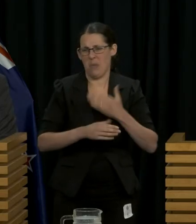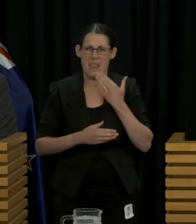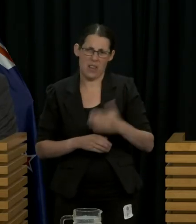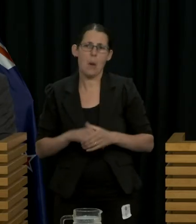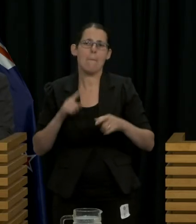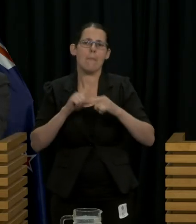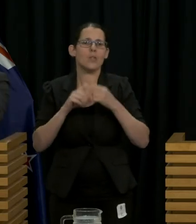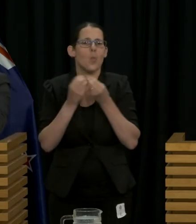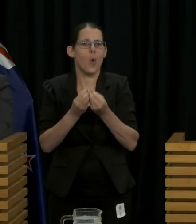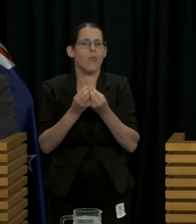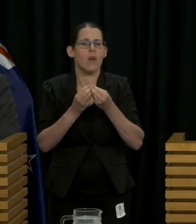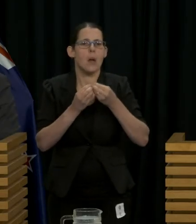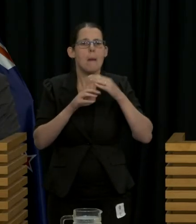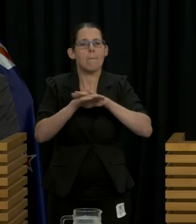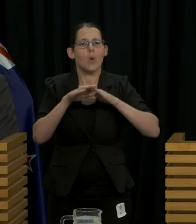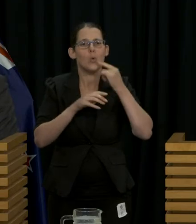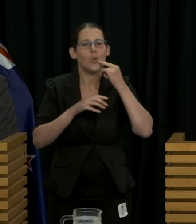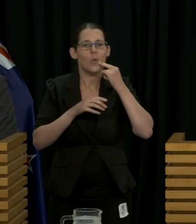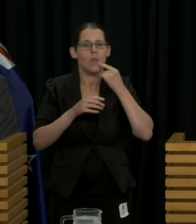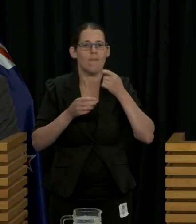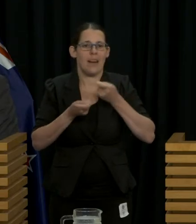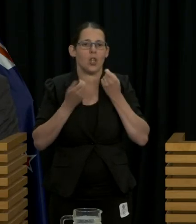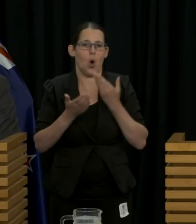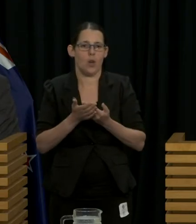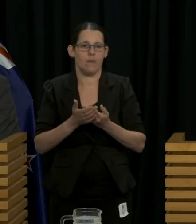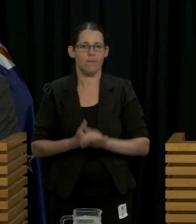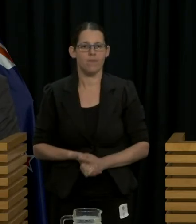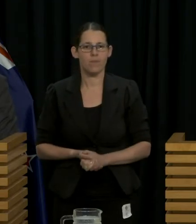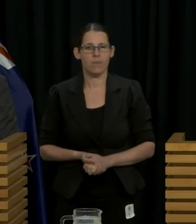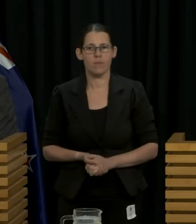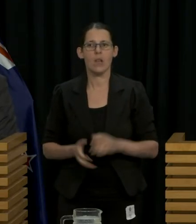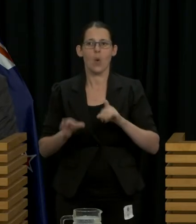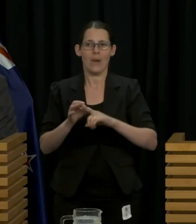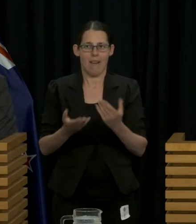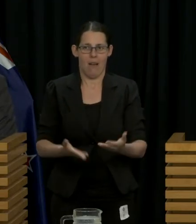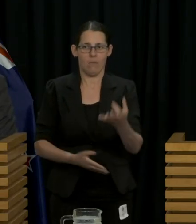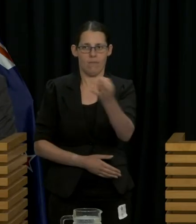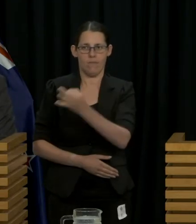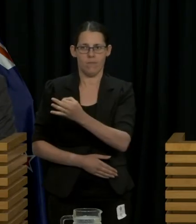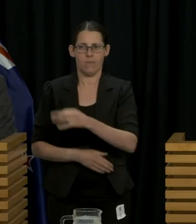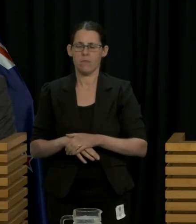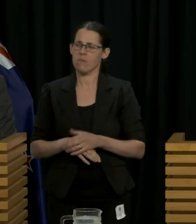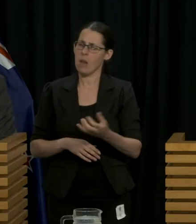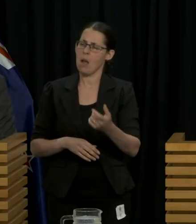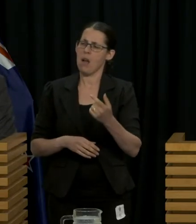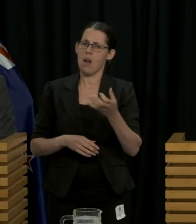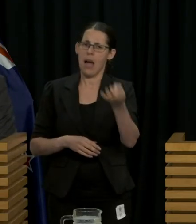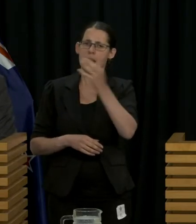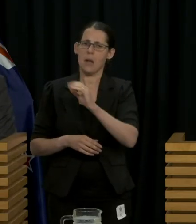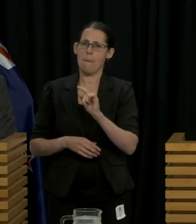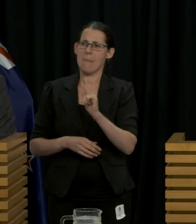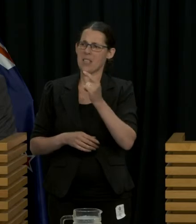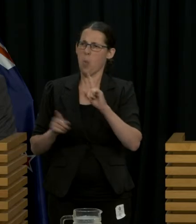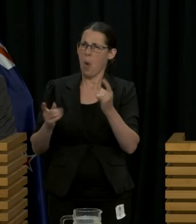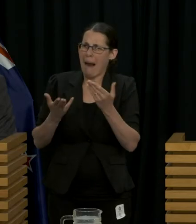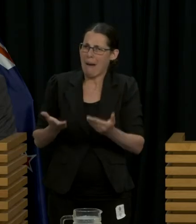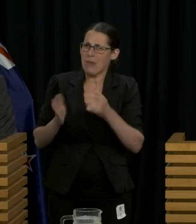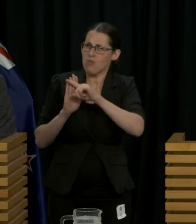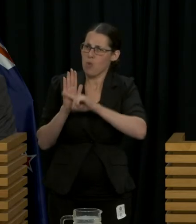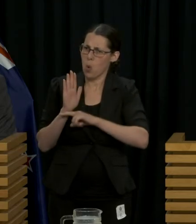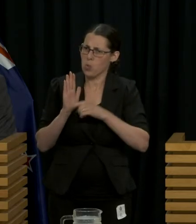Minister. Jessica. Rules for managed isolation when you've got some people who perhaps